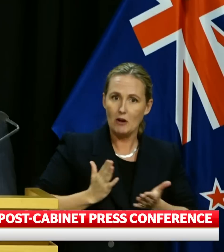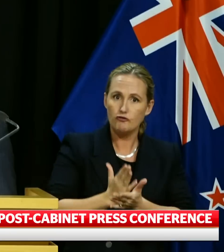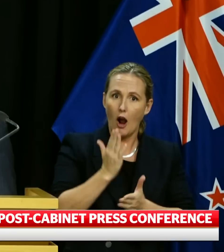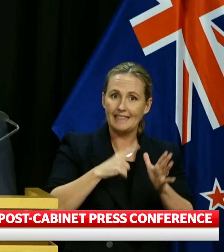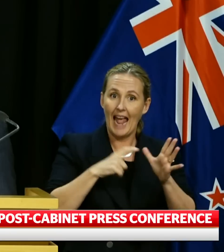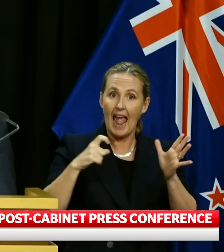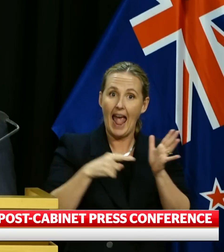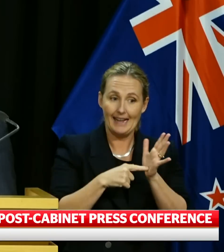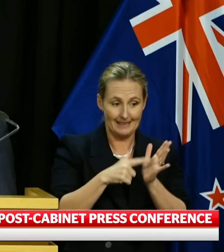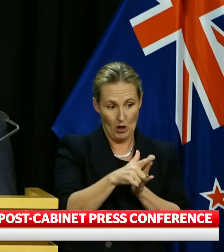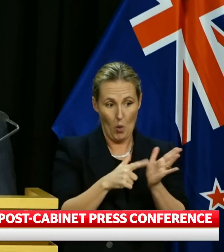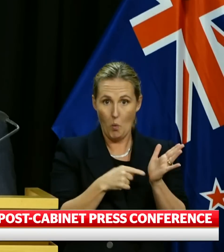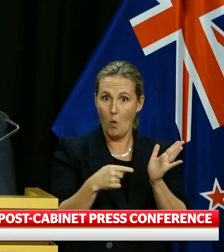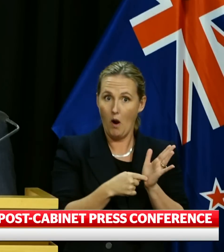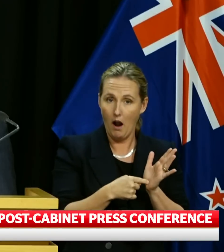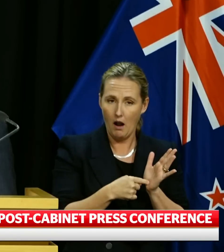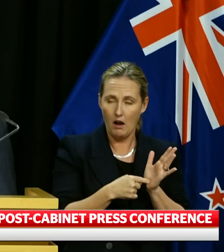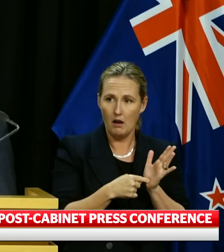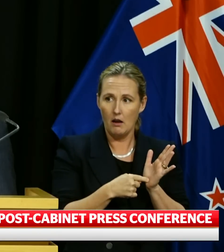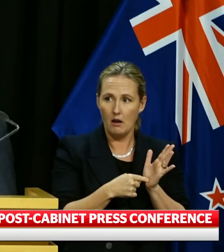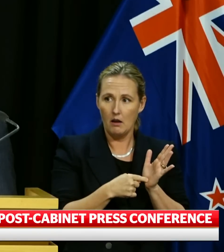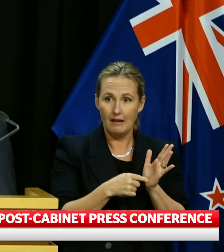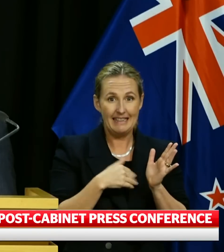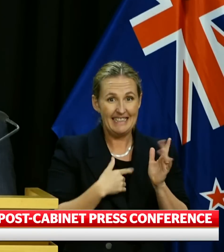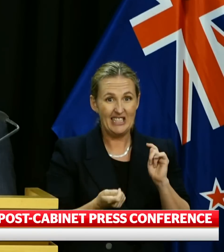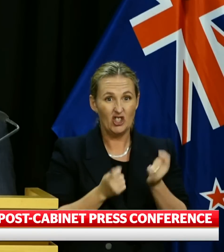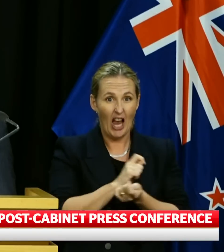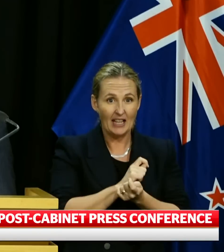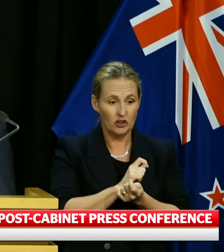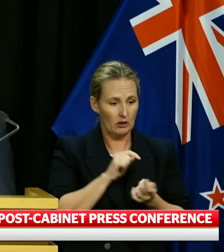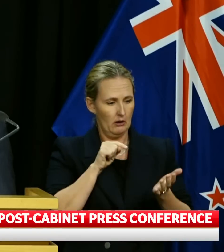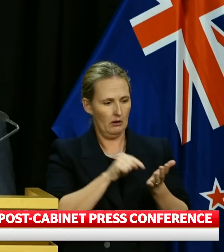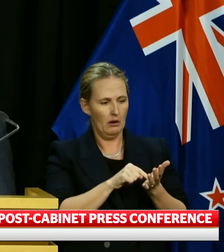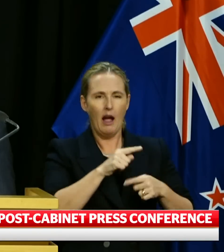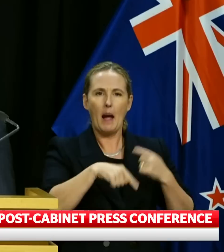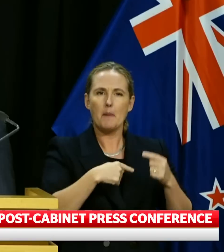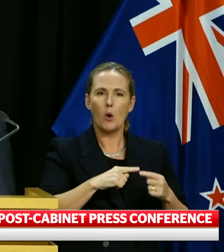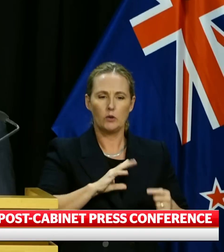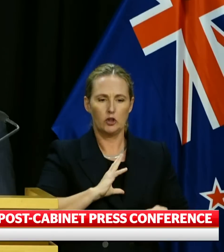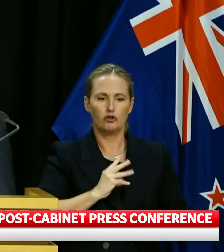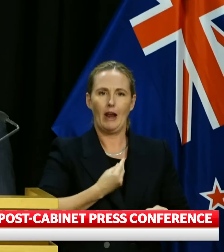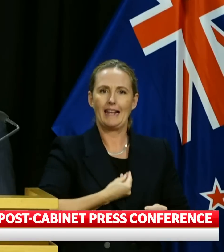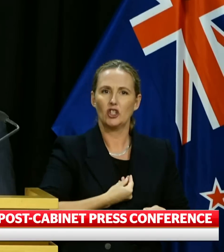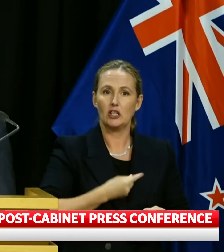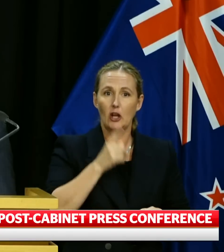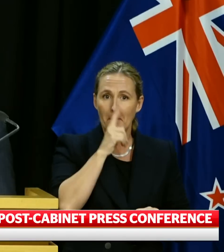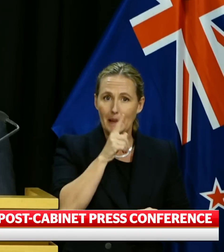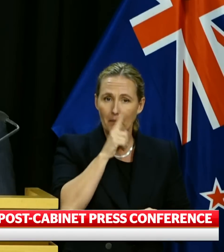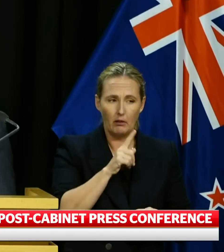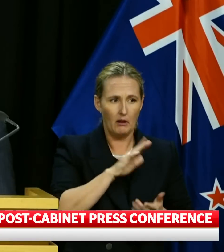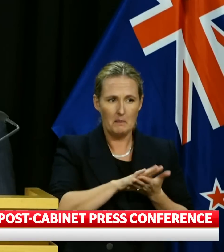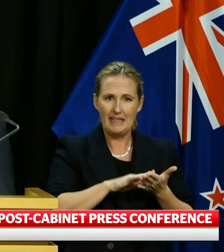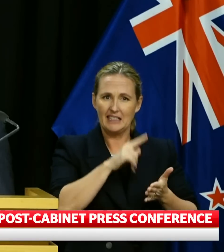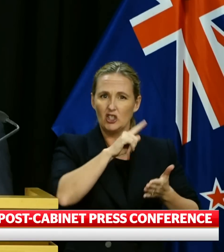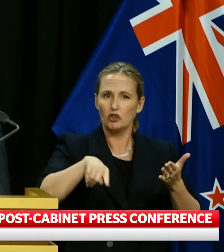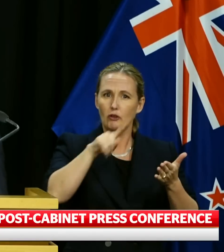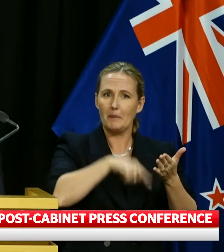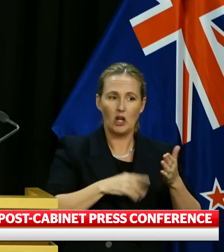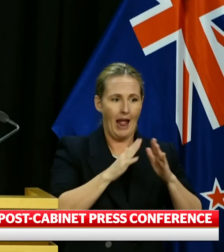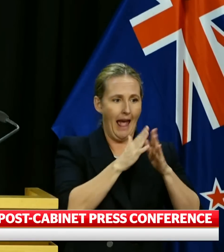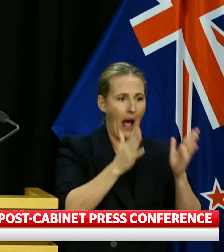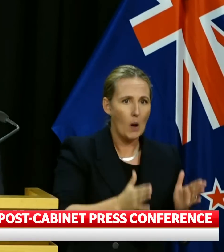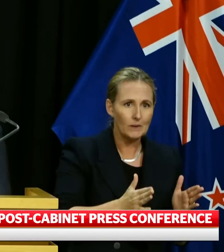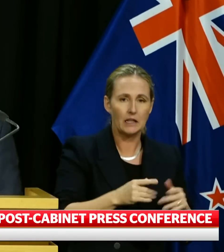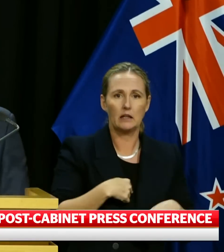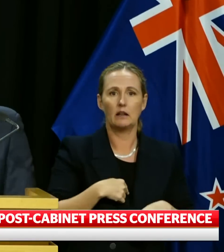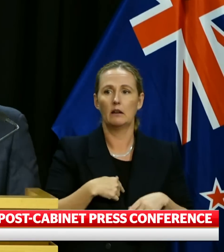particularly the one that would have explicitly protected transgender people from discrimination in places like housing and employment, which they don't have that explicit